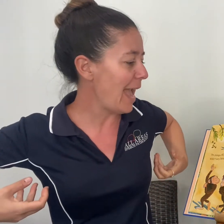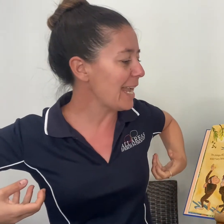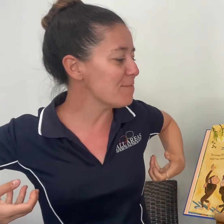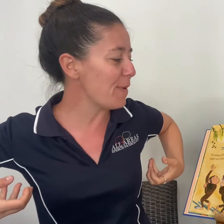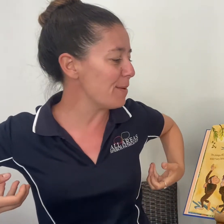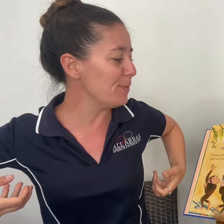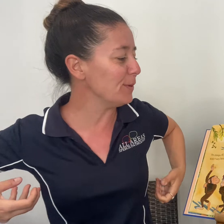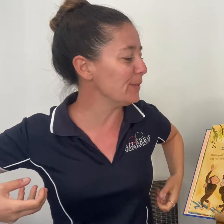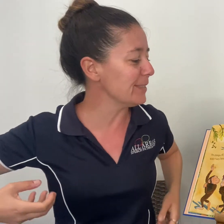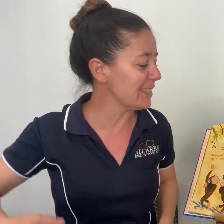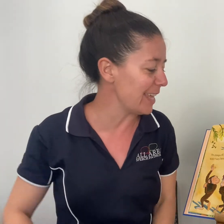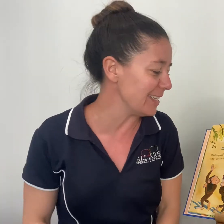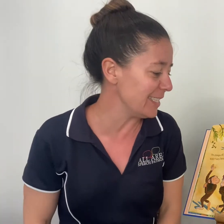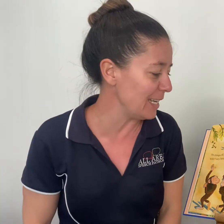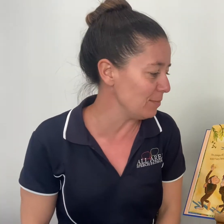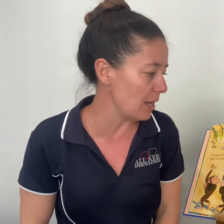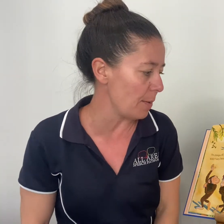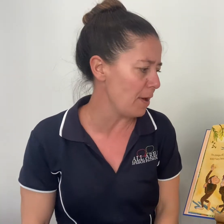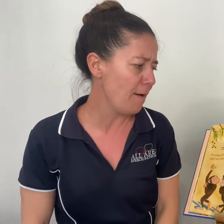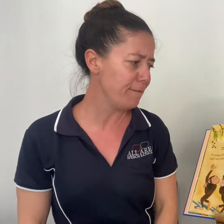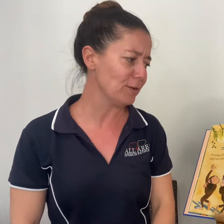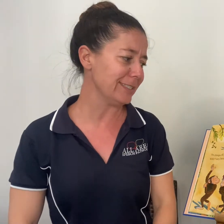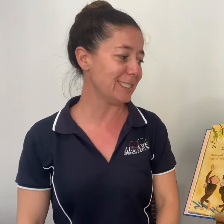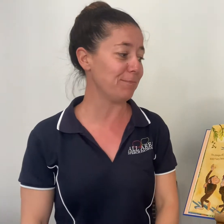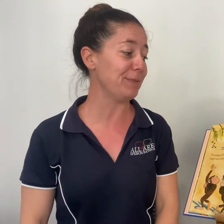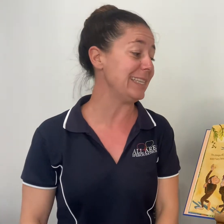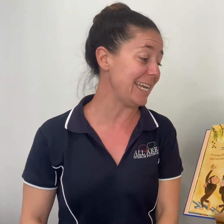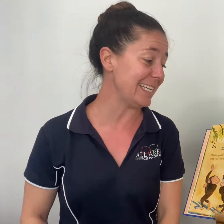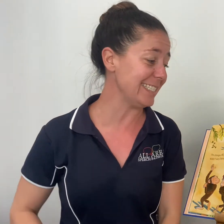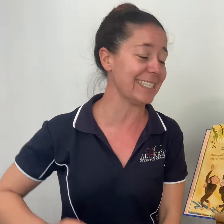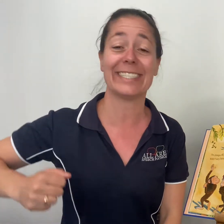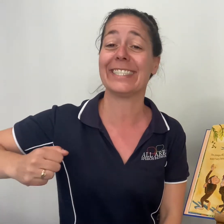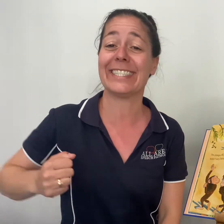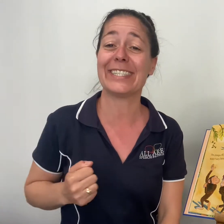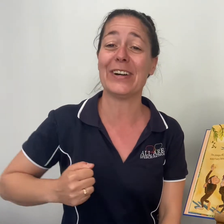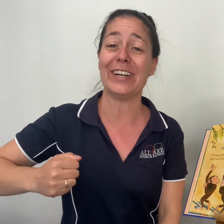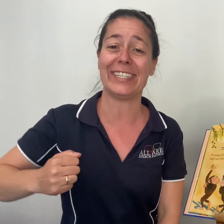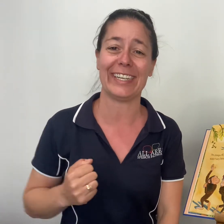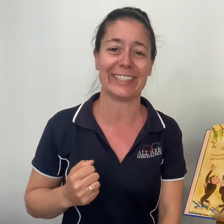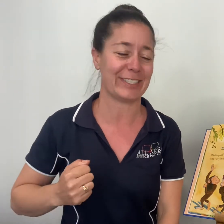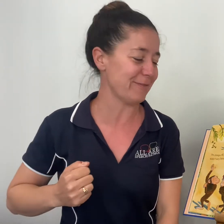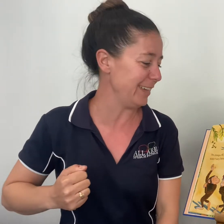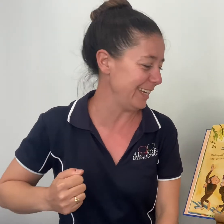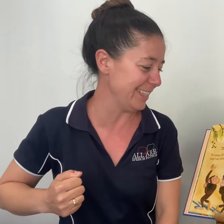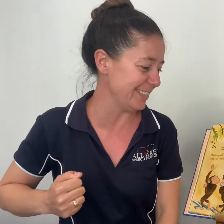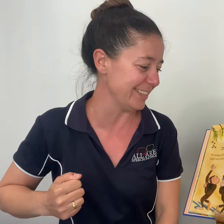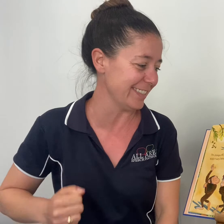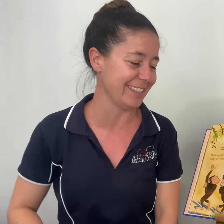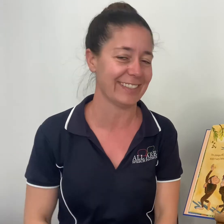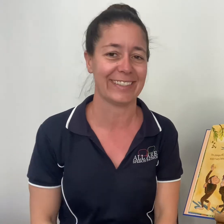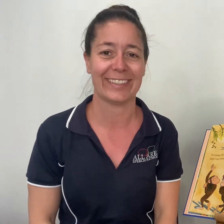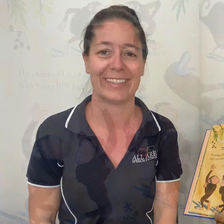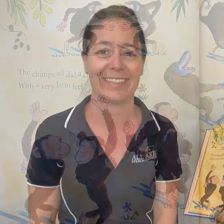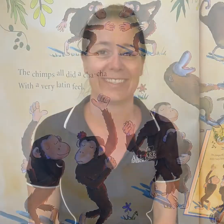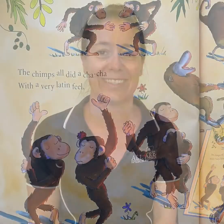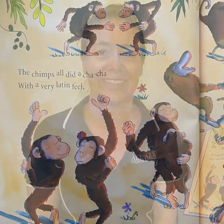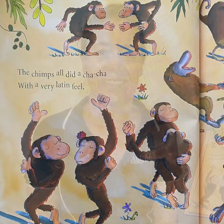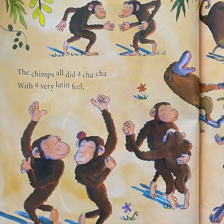8 baboons then teamed up for a splendid Scottish reel.